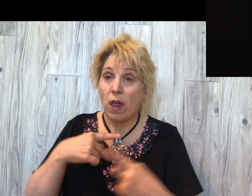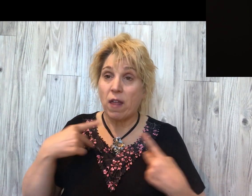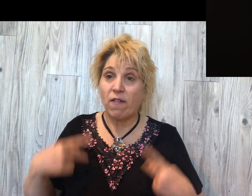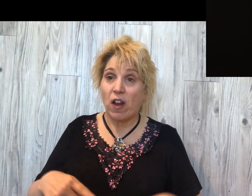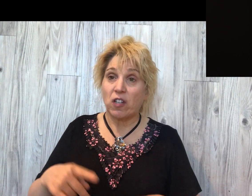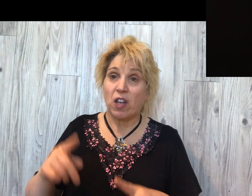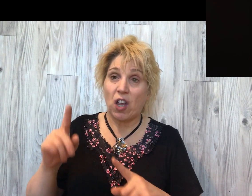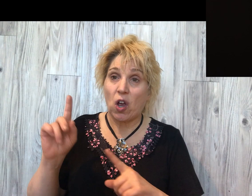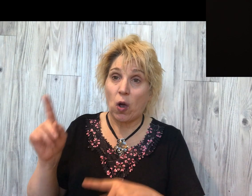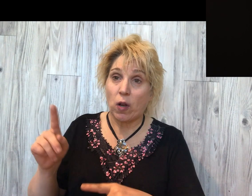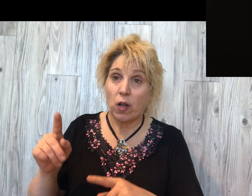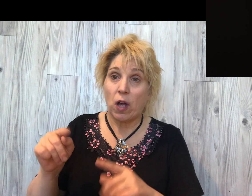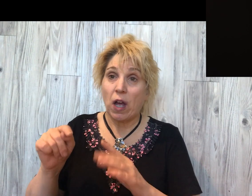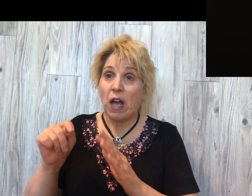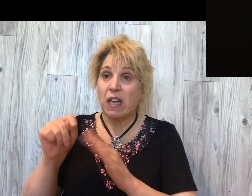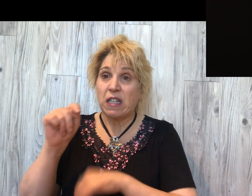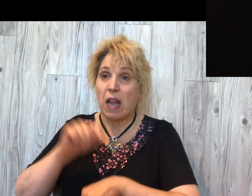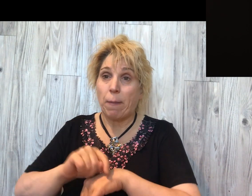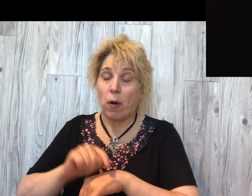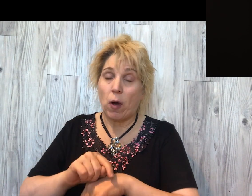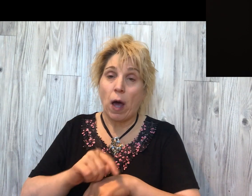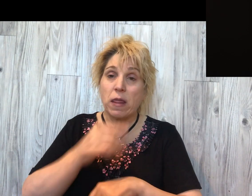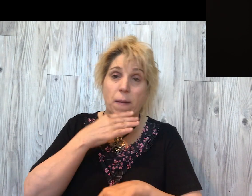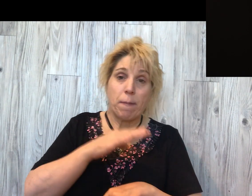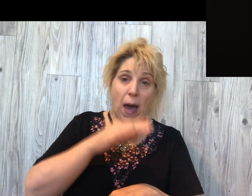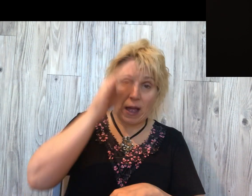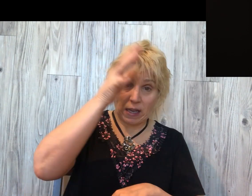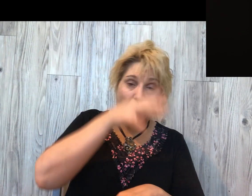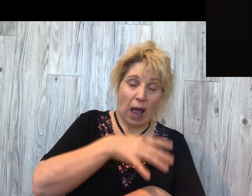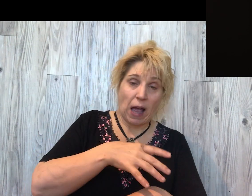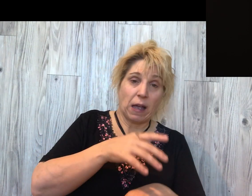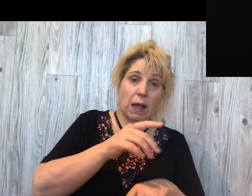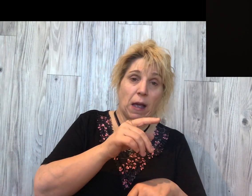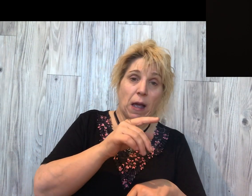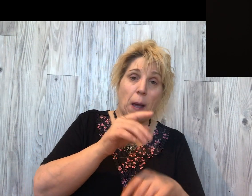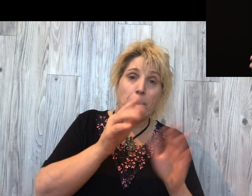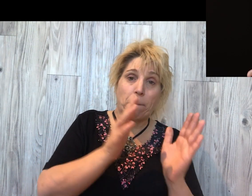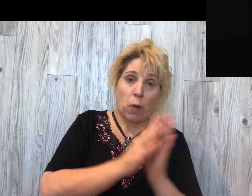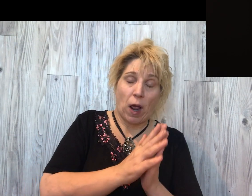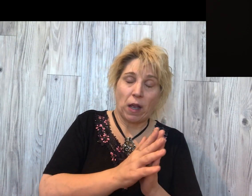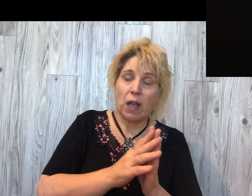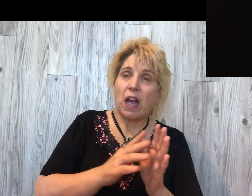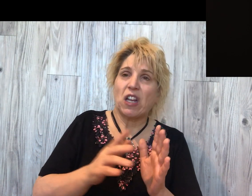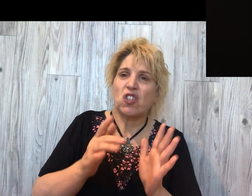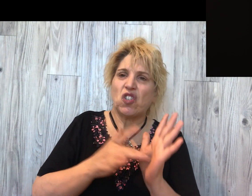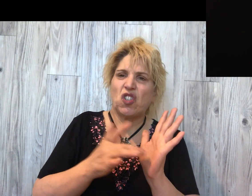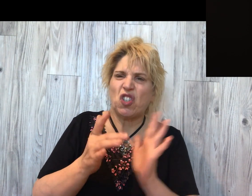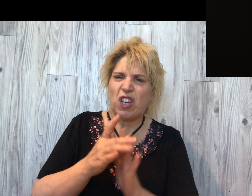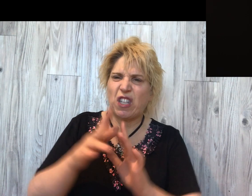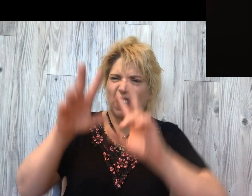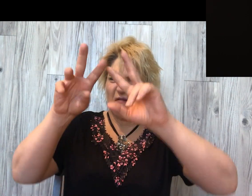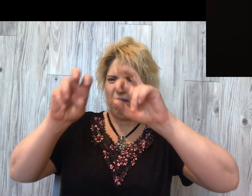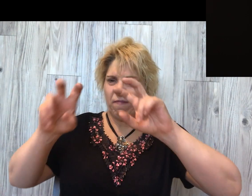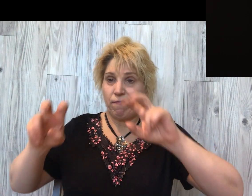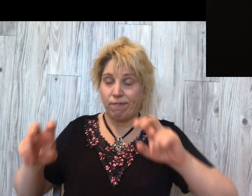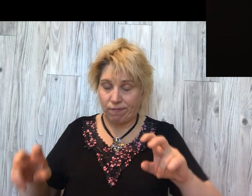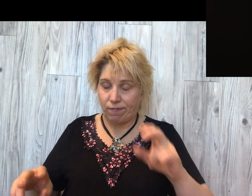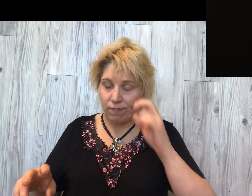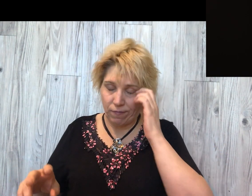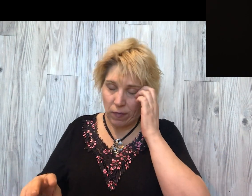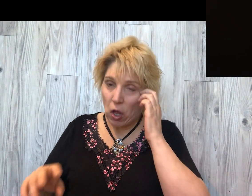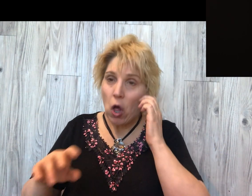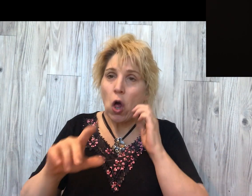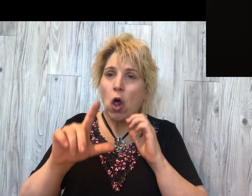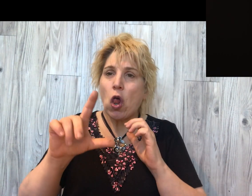Pharisee went to the temple, the bad guy went to the temple, and both of them prayed. Jesus unpacks their prayers this way. Verse